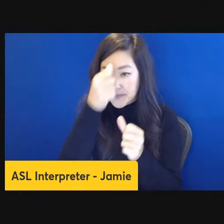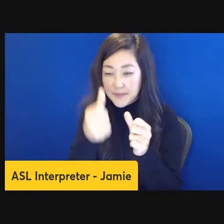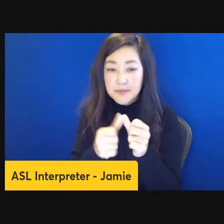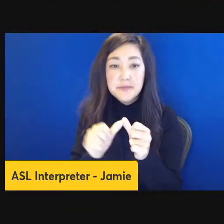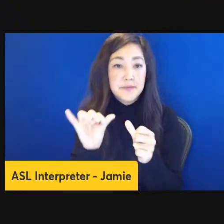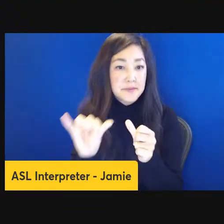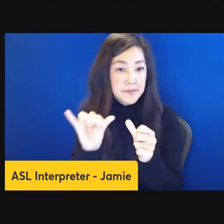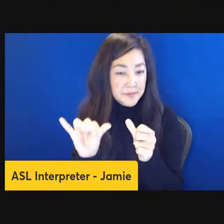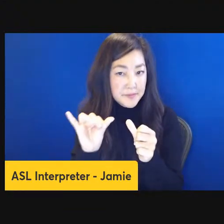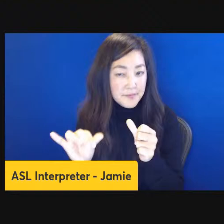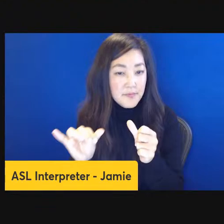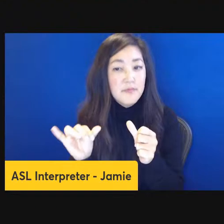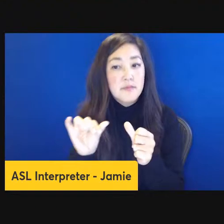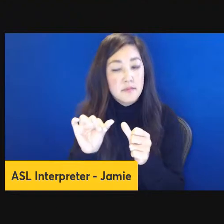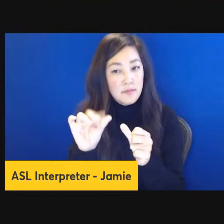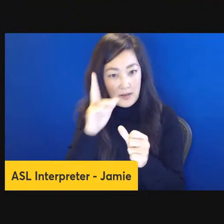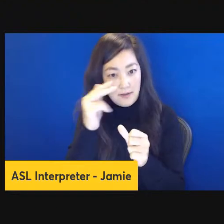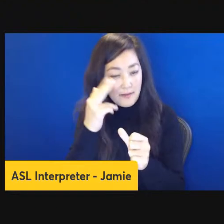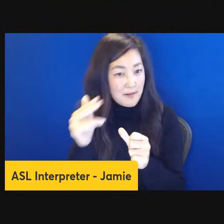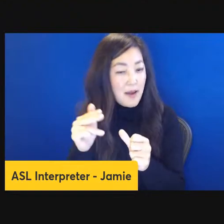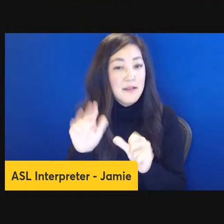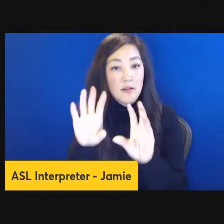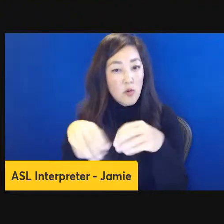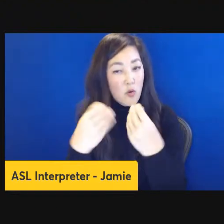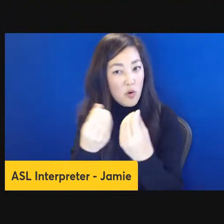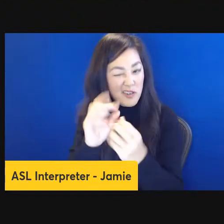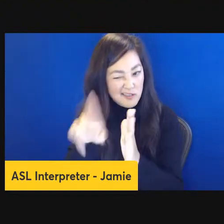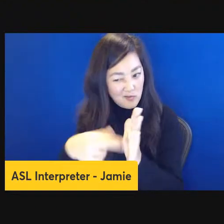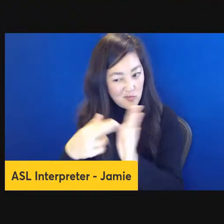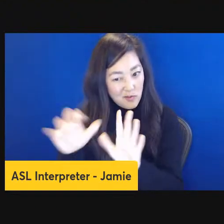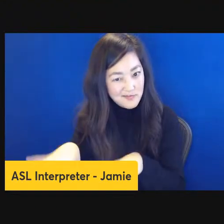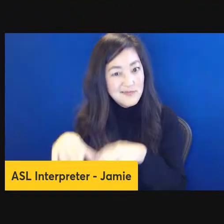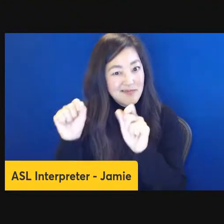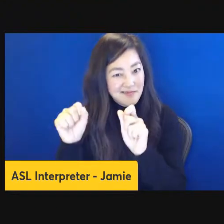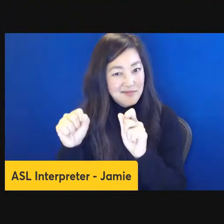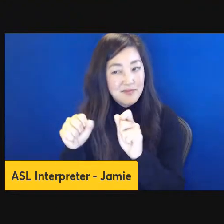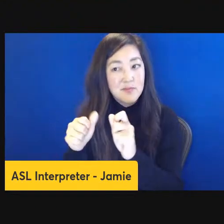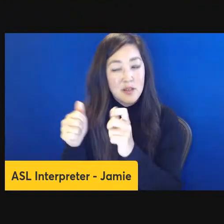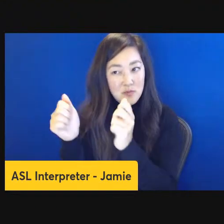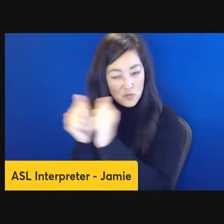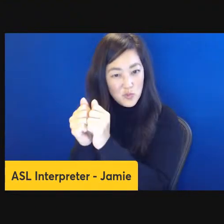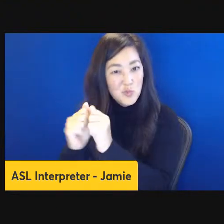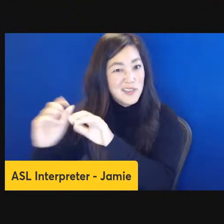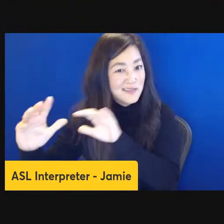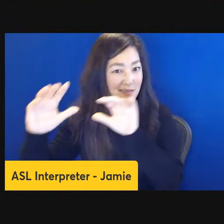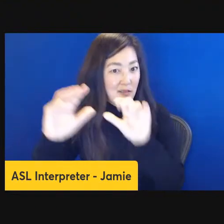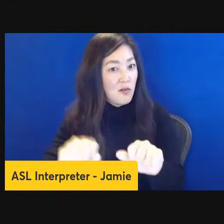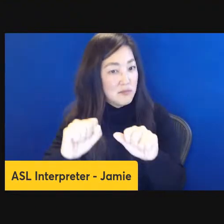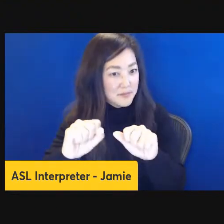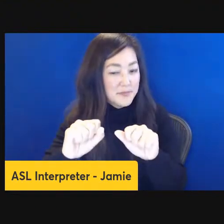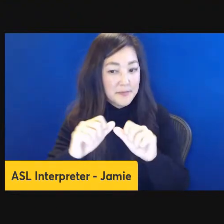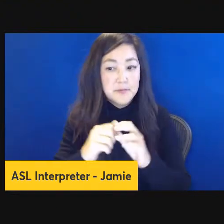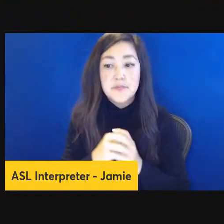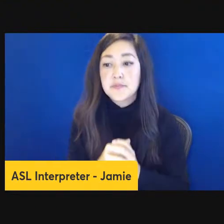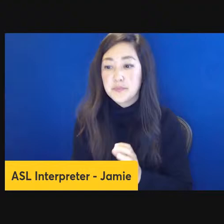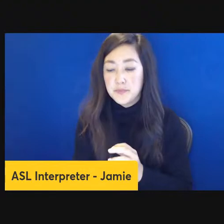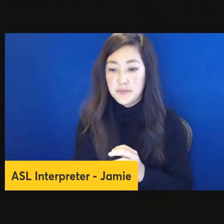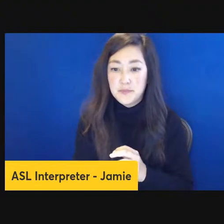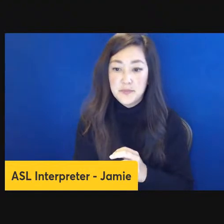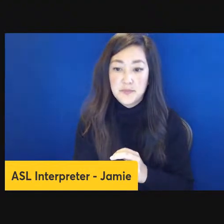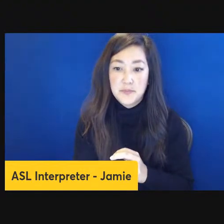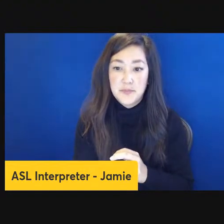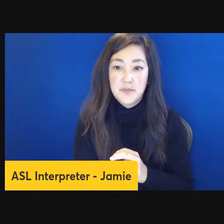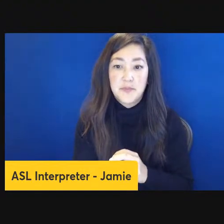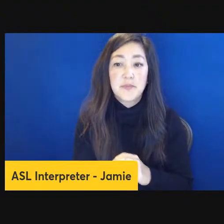and acknowledge the role that Catholic organizations have had in the colonization process. As far as